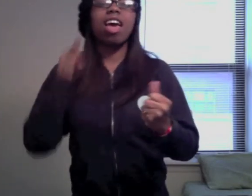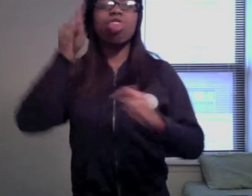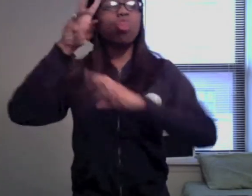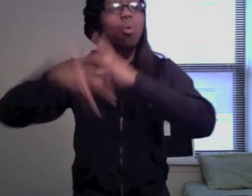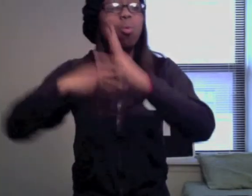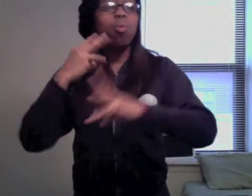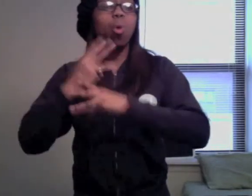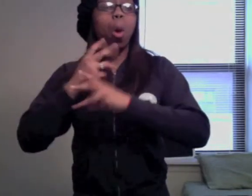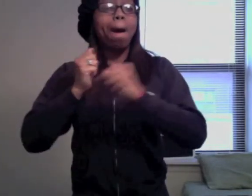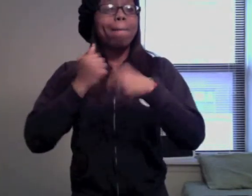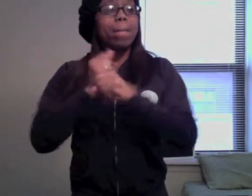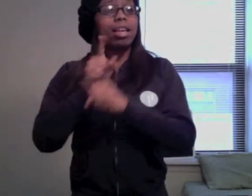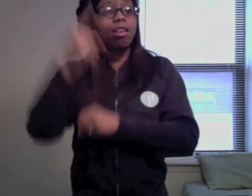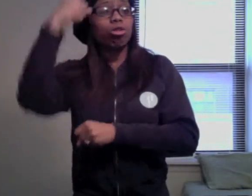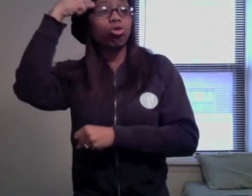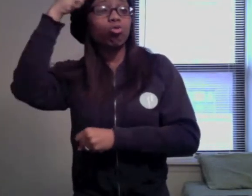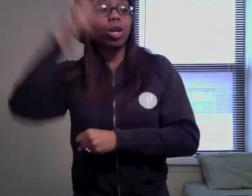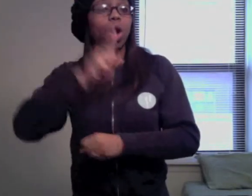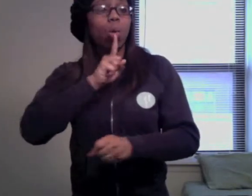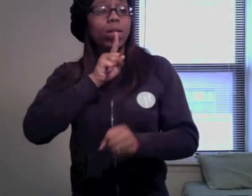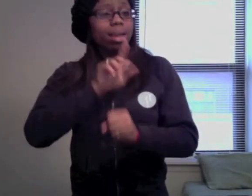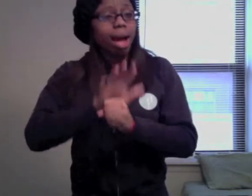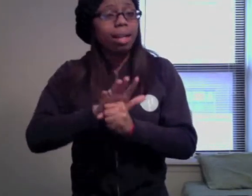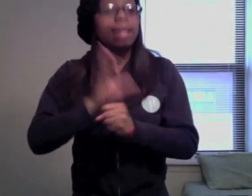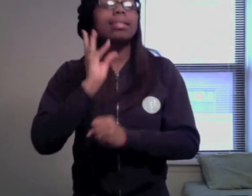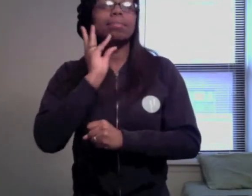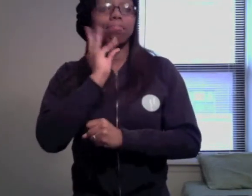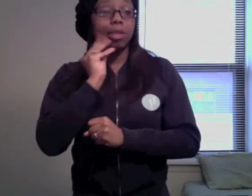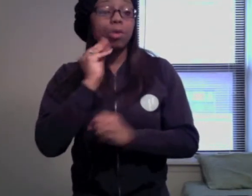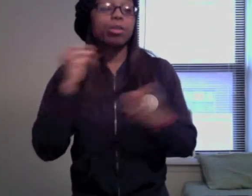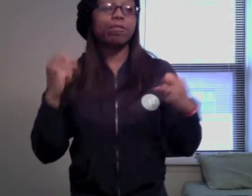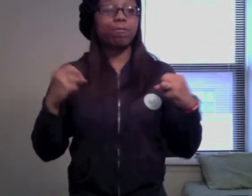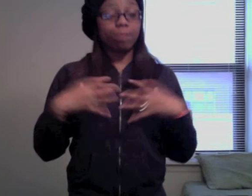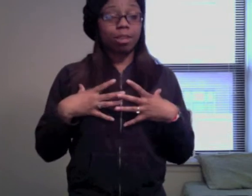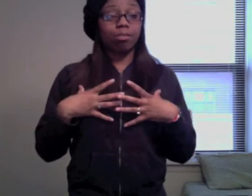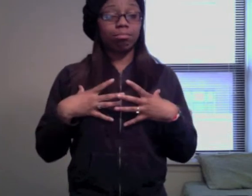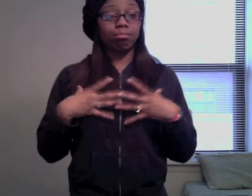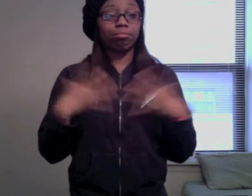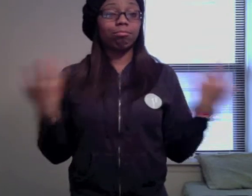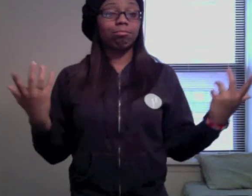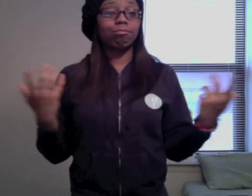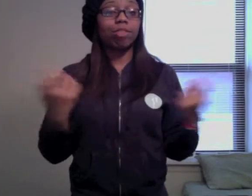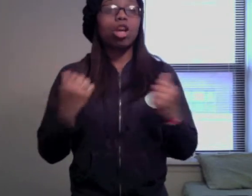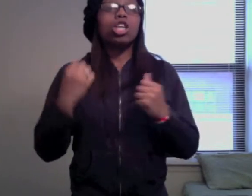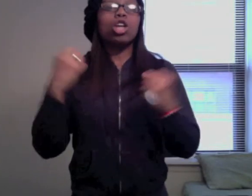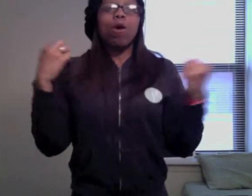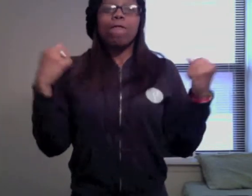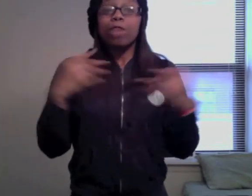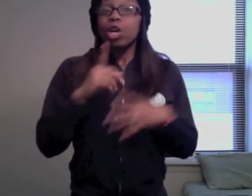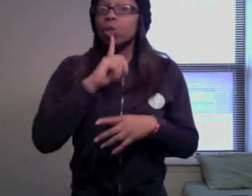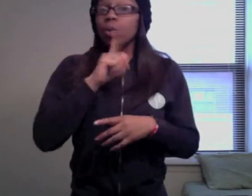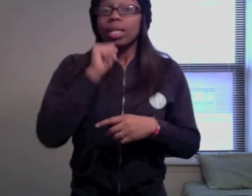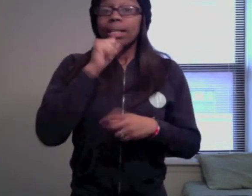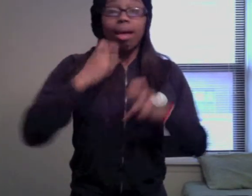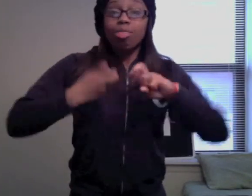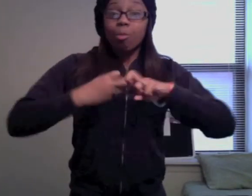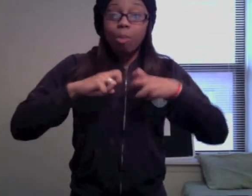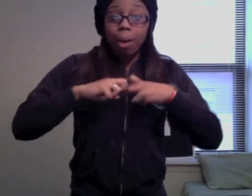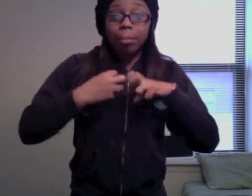reality, experience fear. Therefore, fear is not the problem. What we do